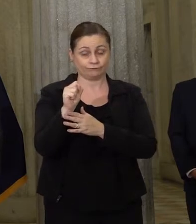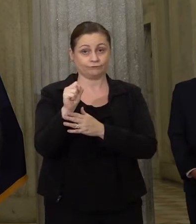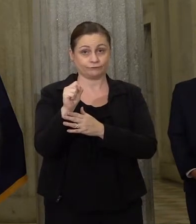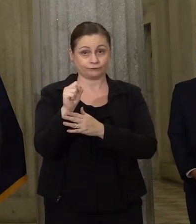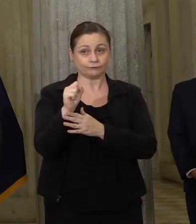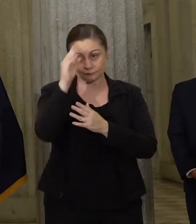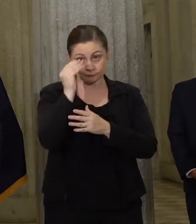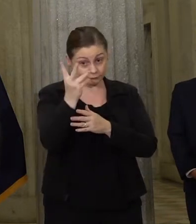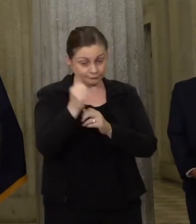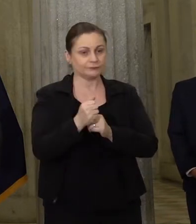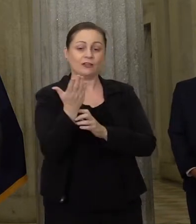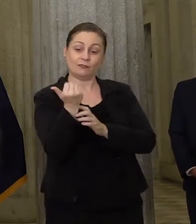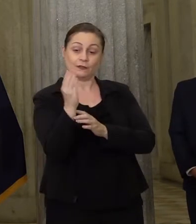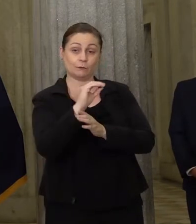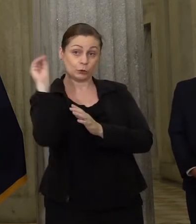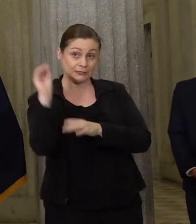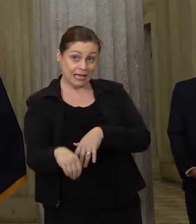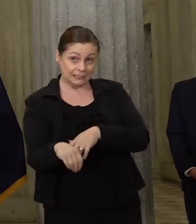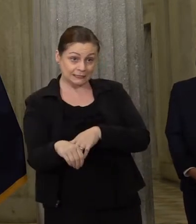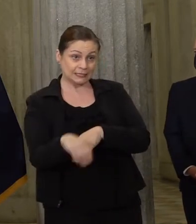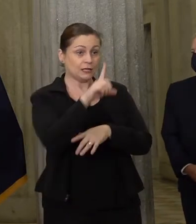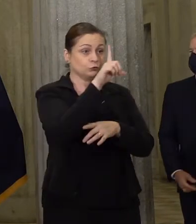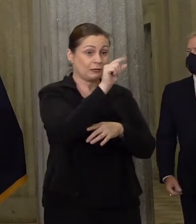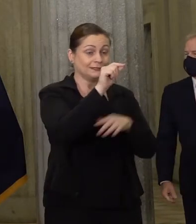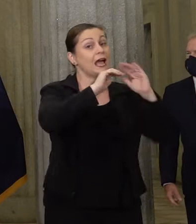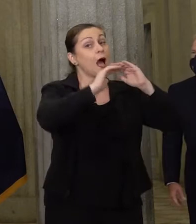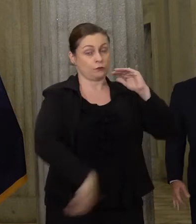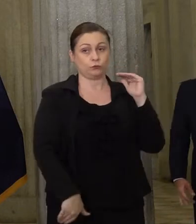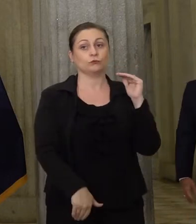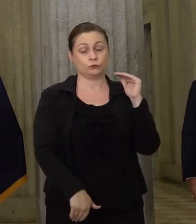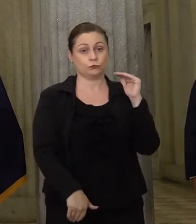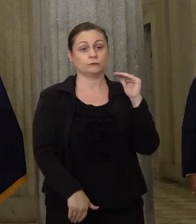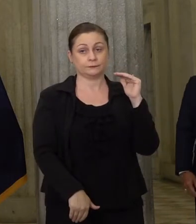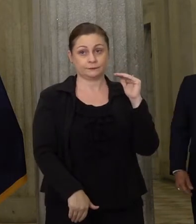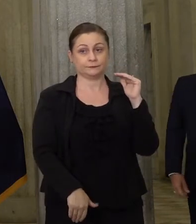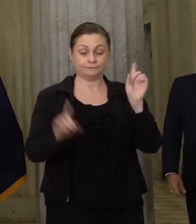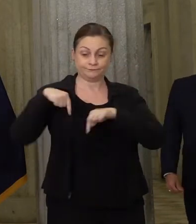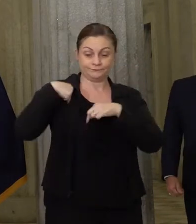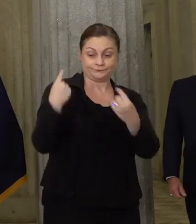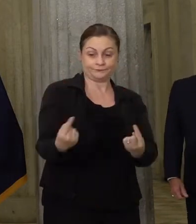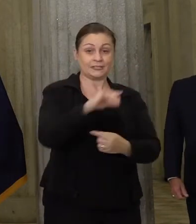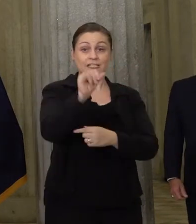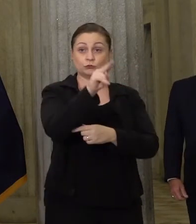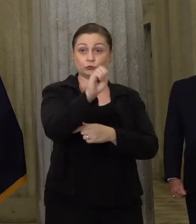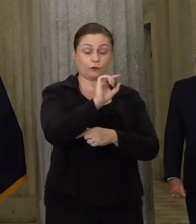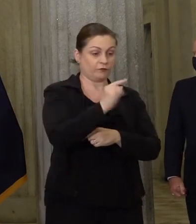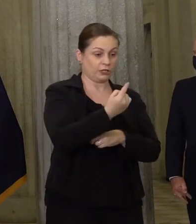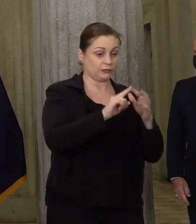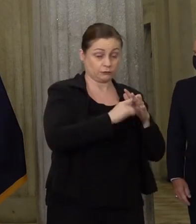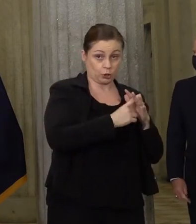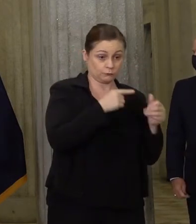Of note, 15% of cases are 20 and under. Since June 1st, we've seen a